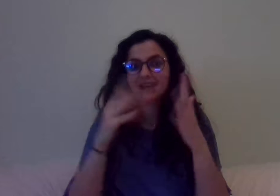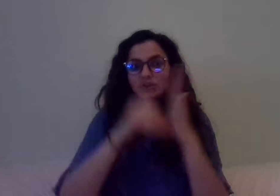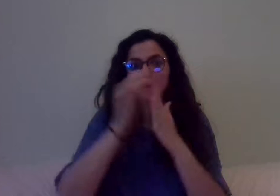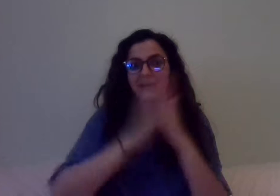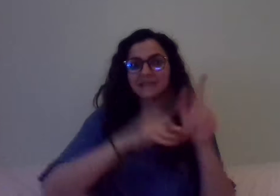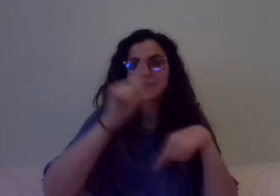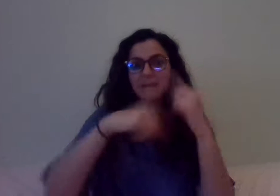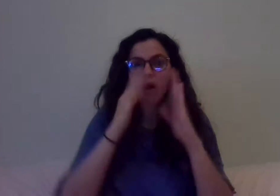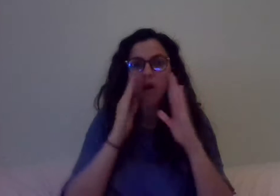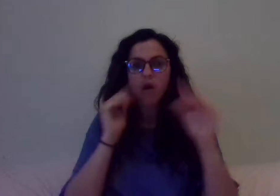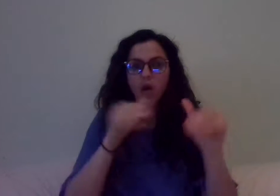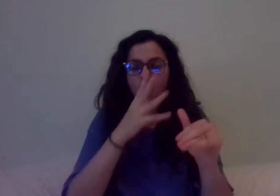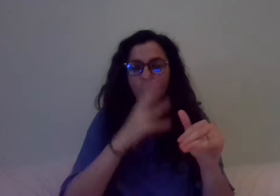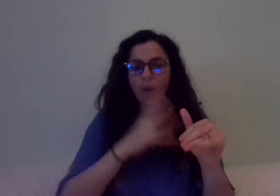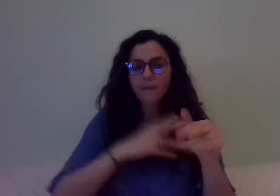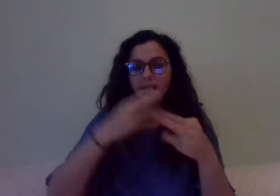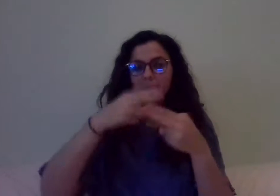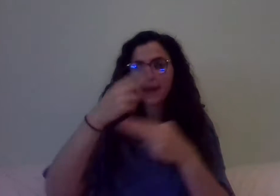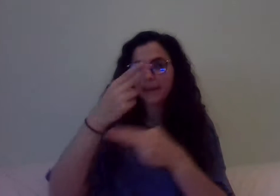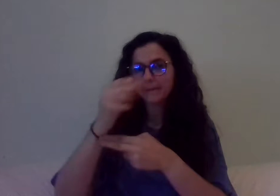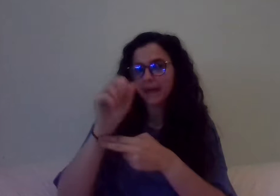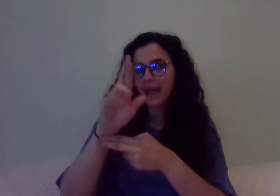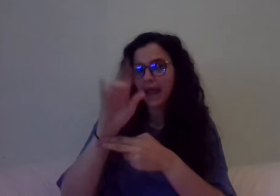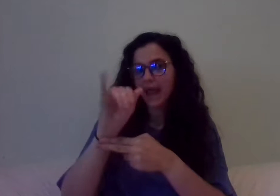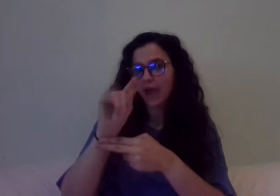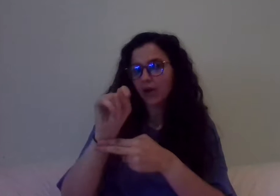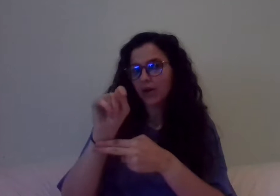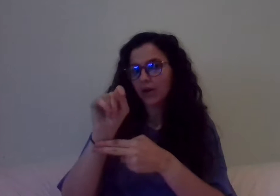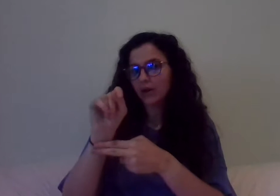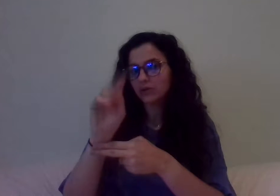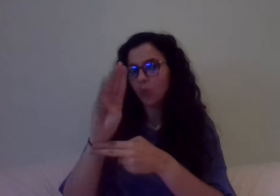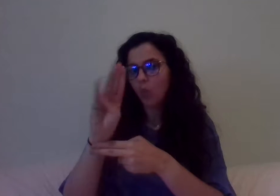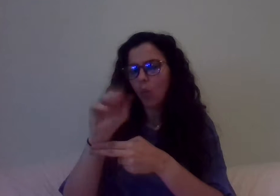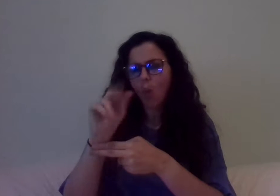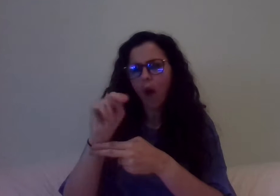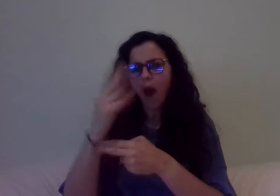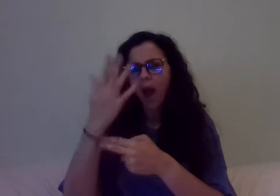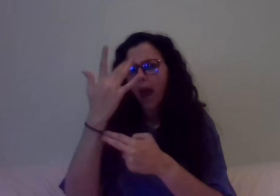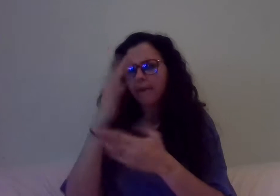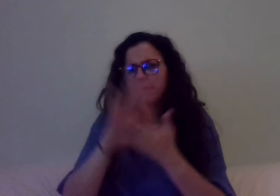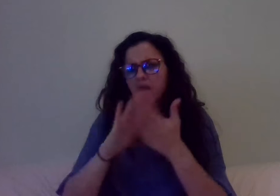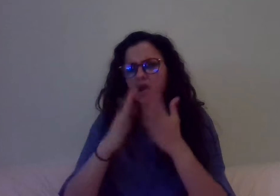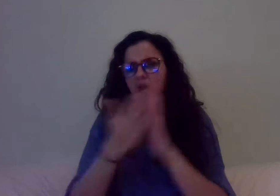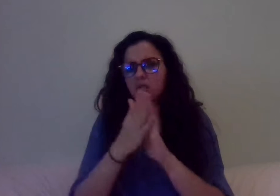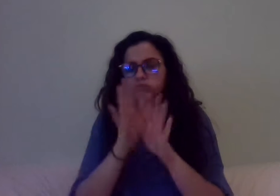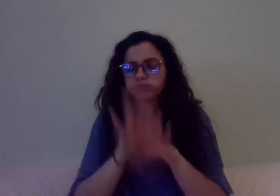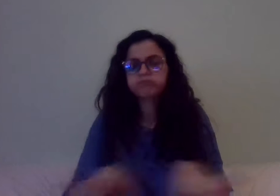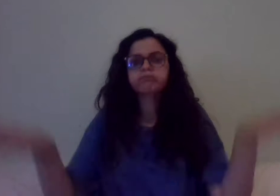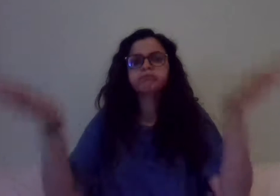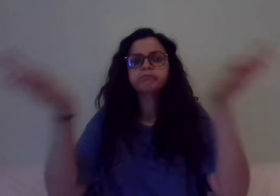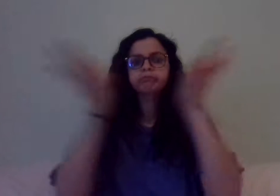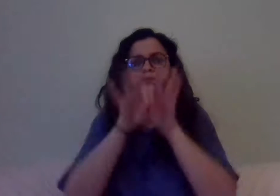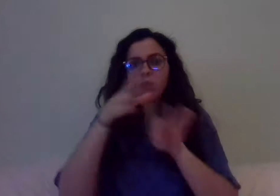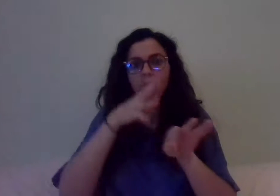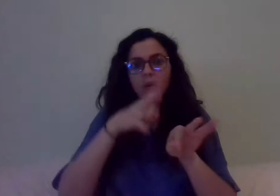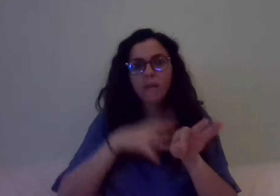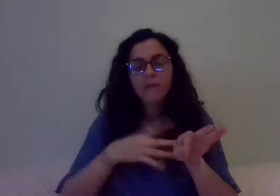Well, primarily because of her work on the Underground Railroad. This is this system, this network of travel routes and safe